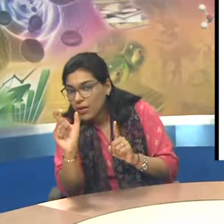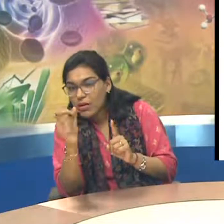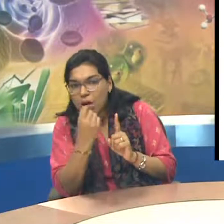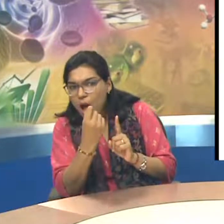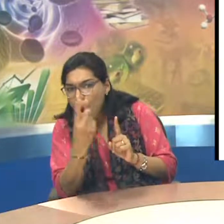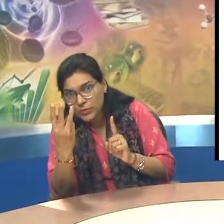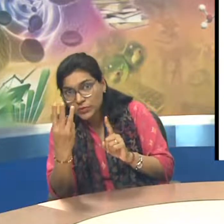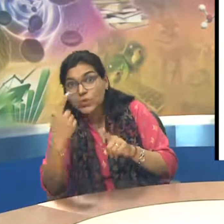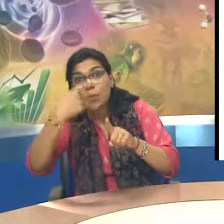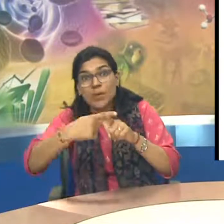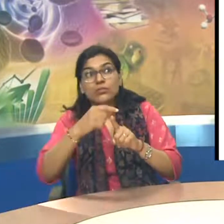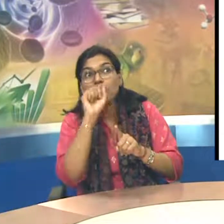within